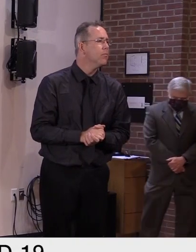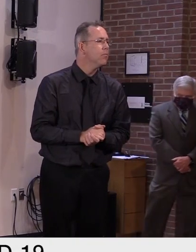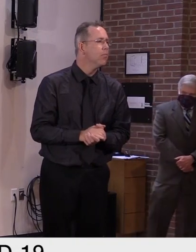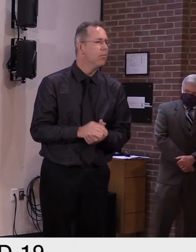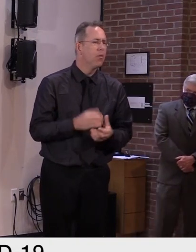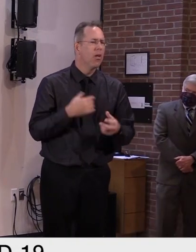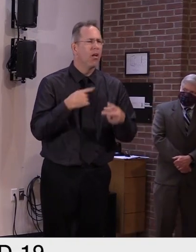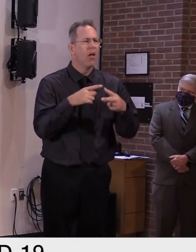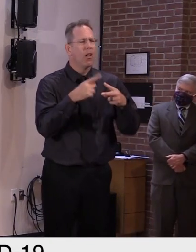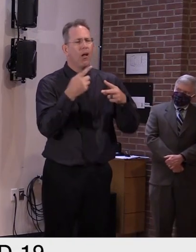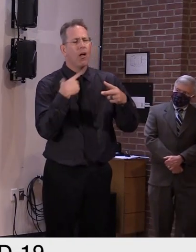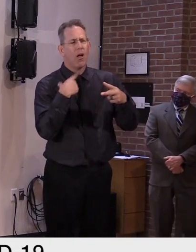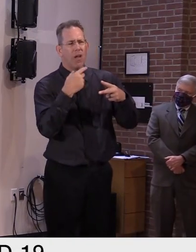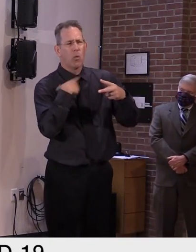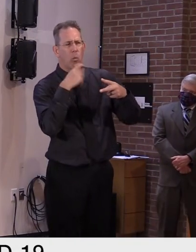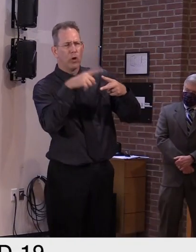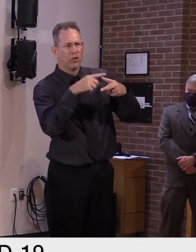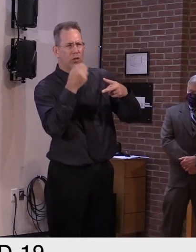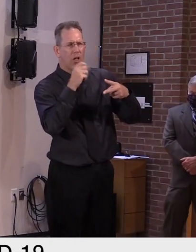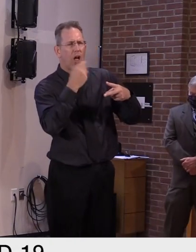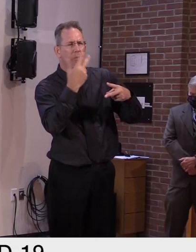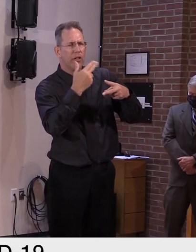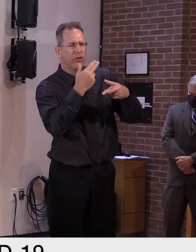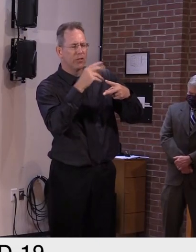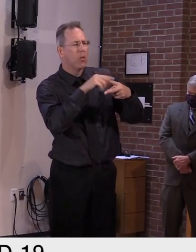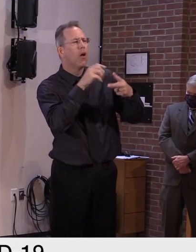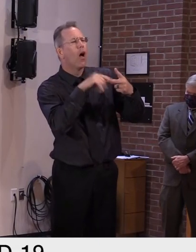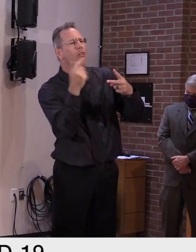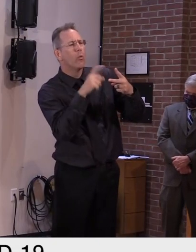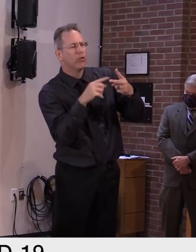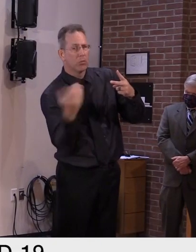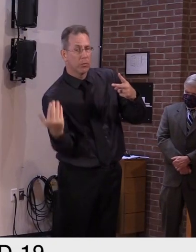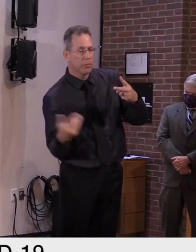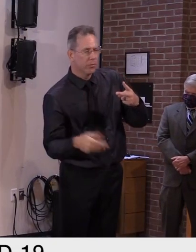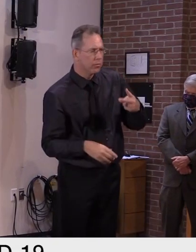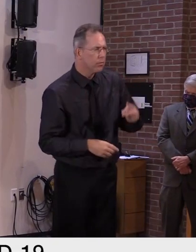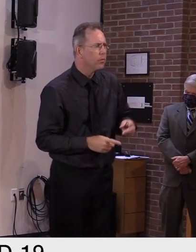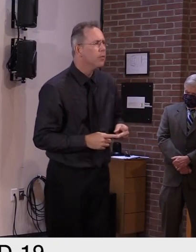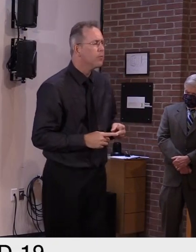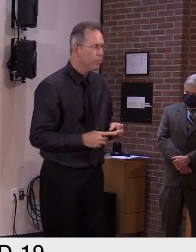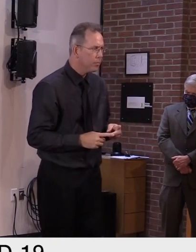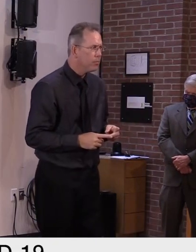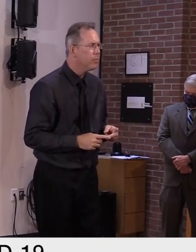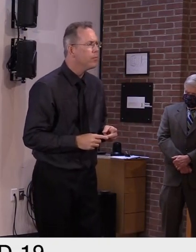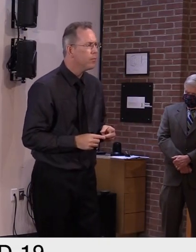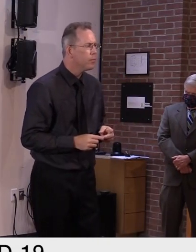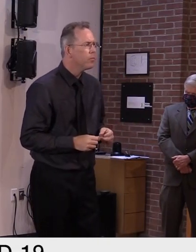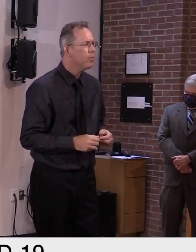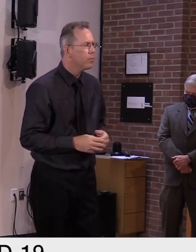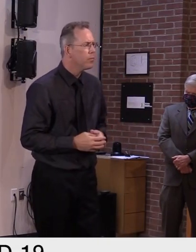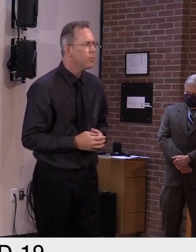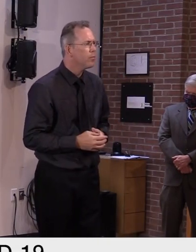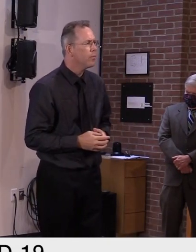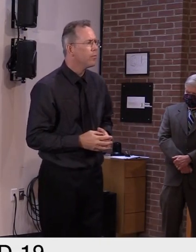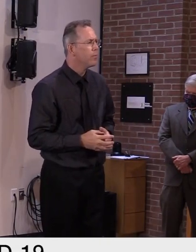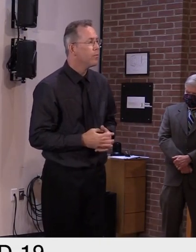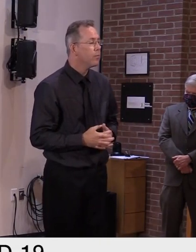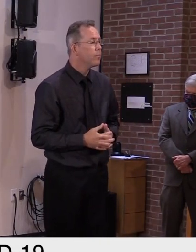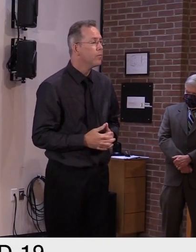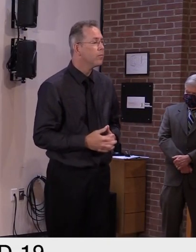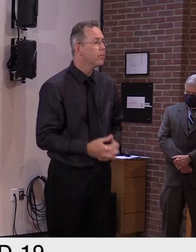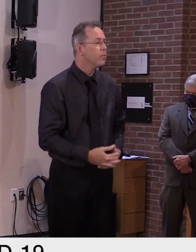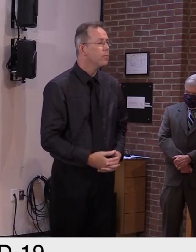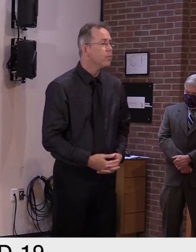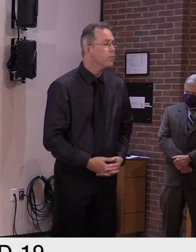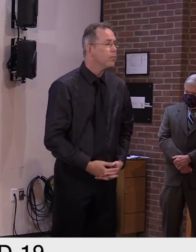Yeah, I heard you mention some of the Trump rally. I was wondering if you were specifically referring to